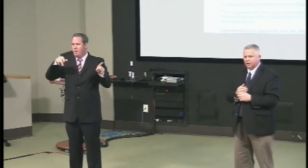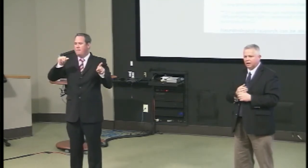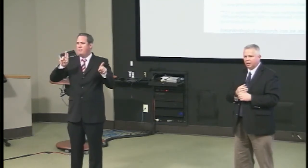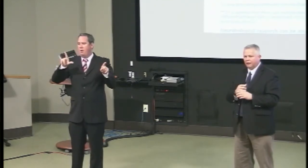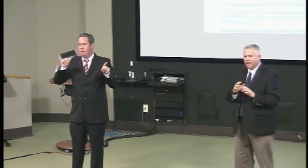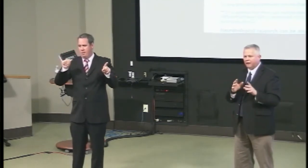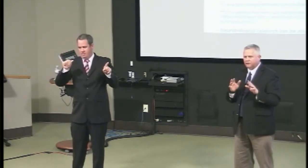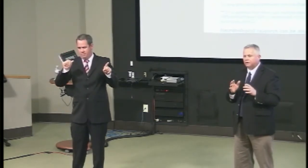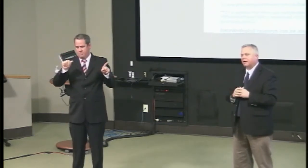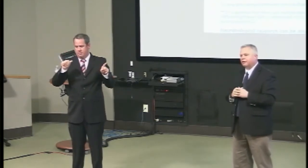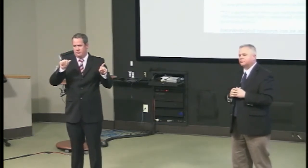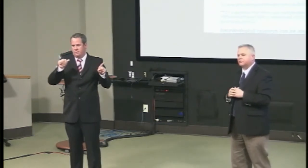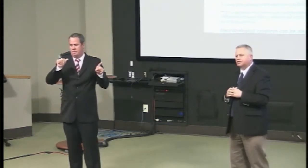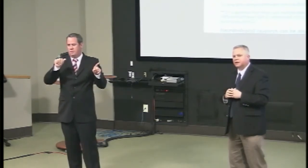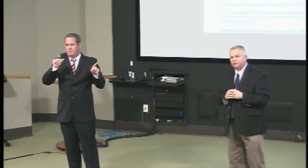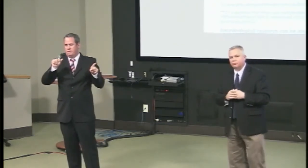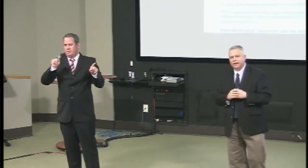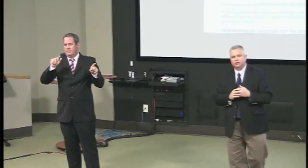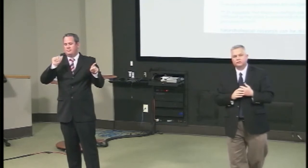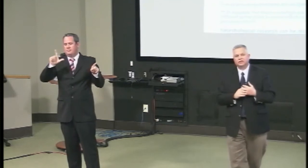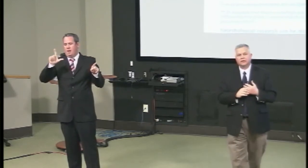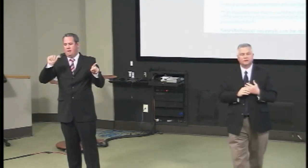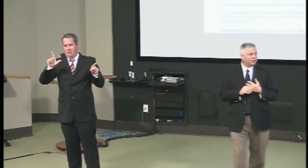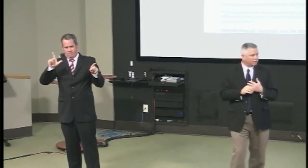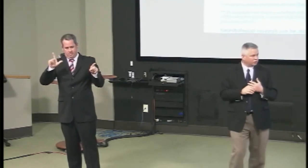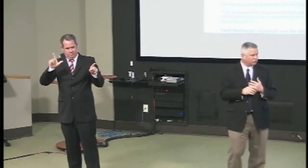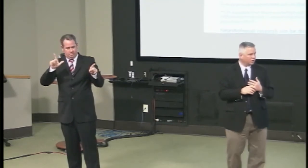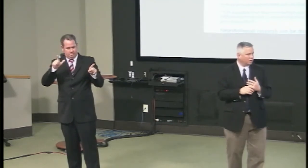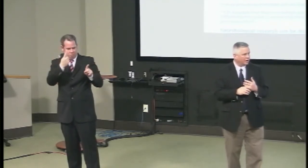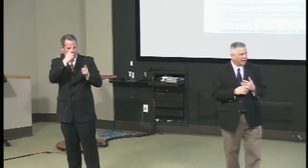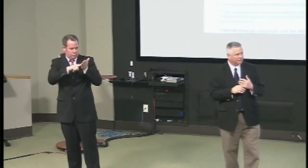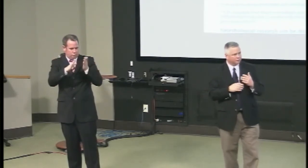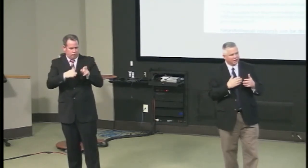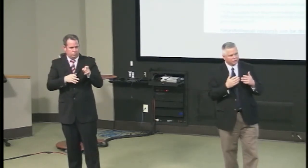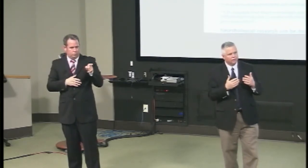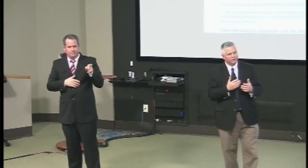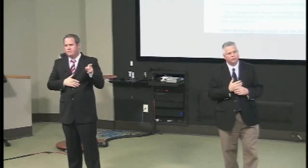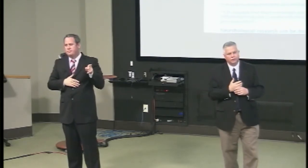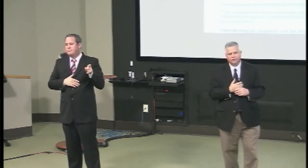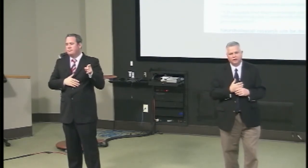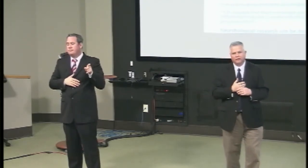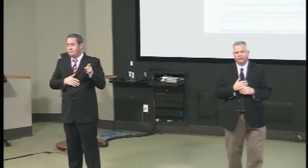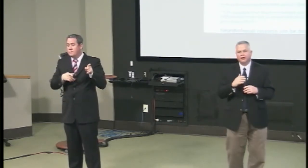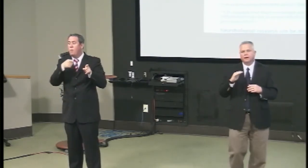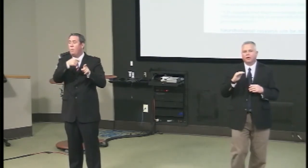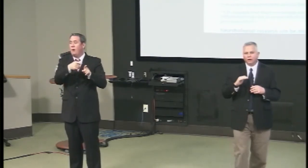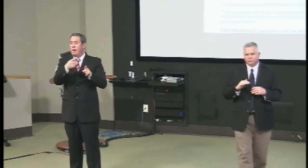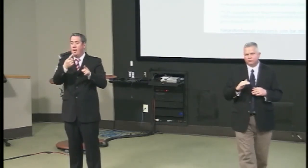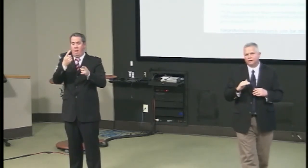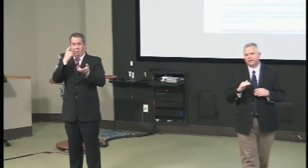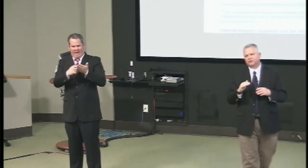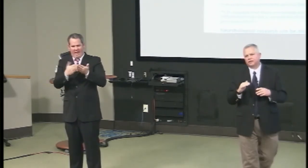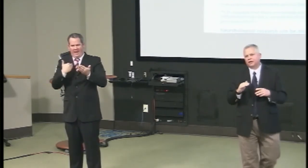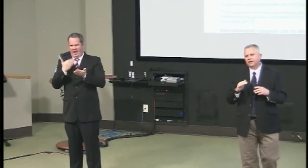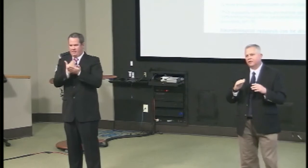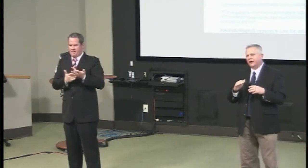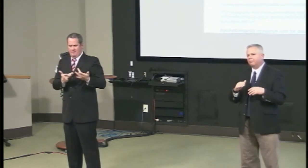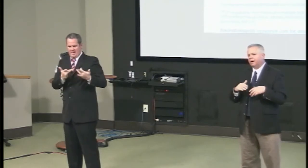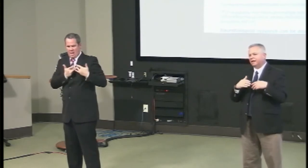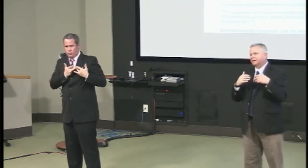features that are sort of characteristic of the range you see in speech as potentially a source of auditory